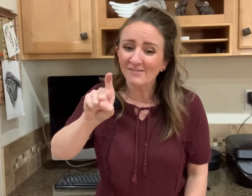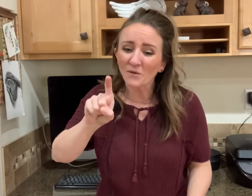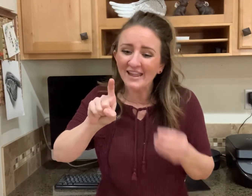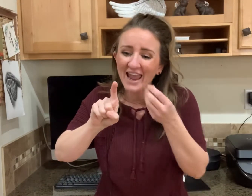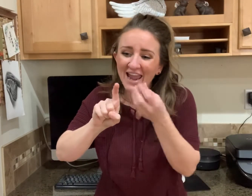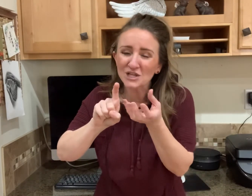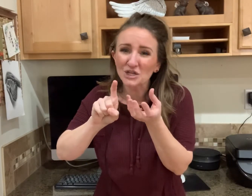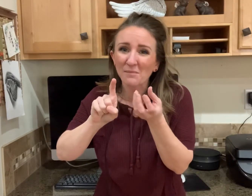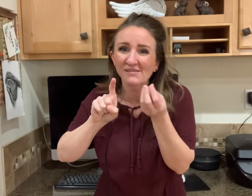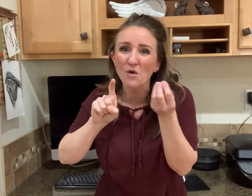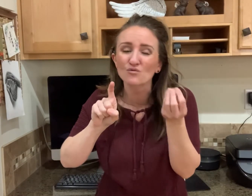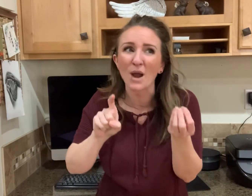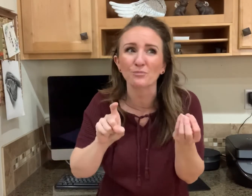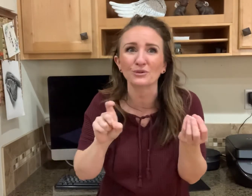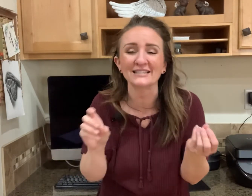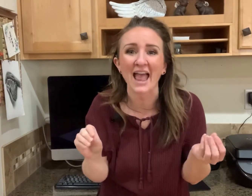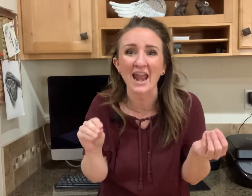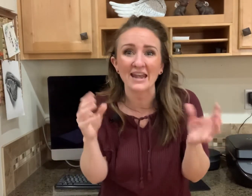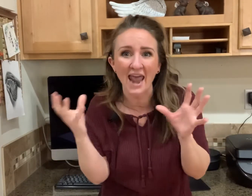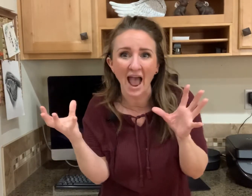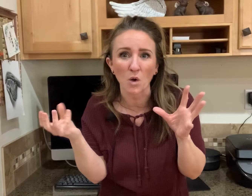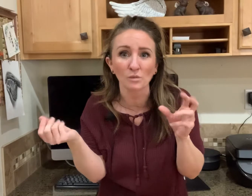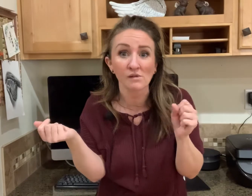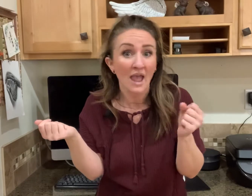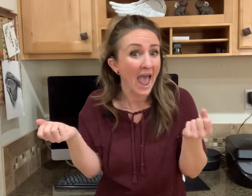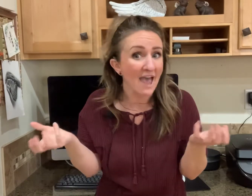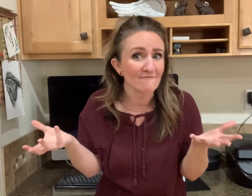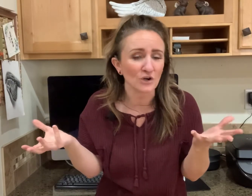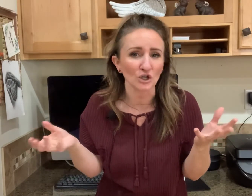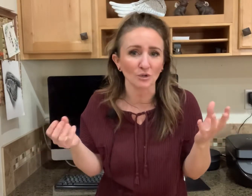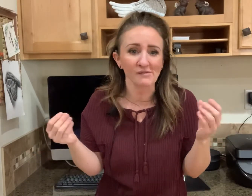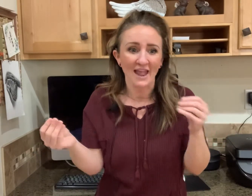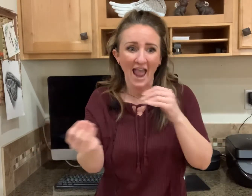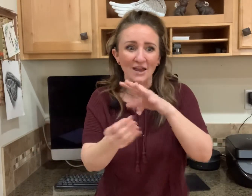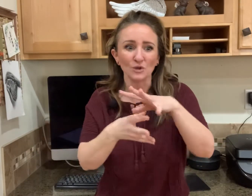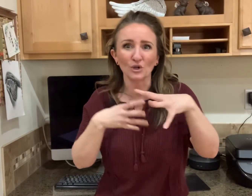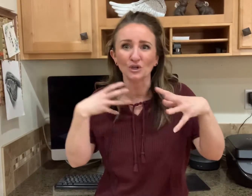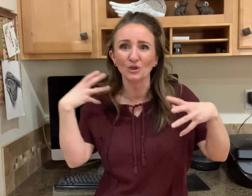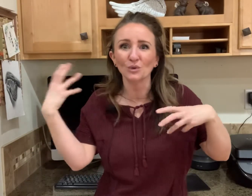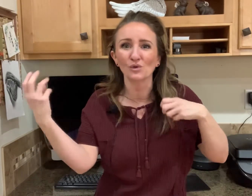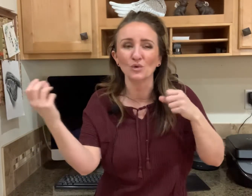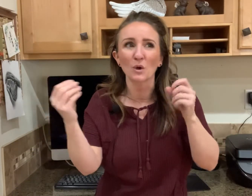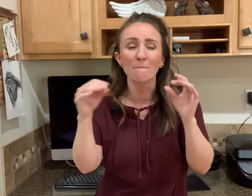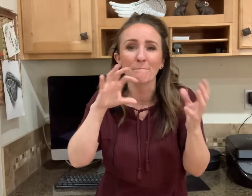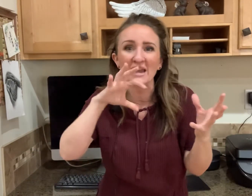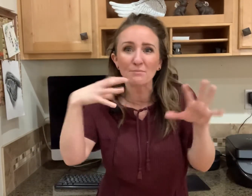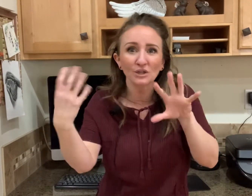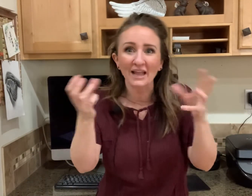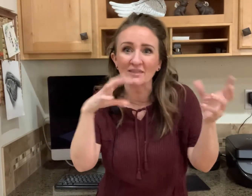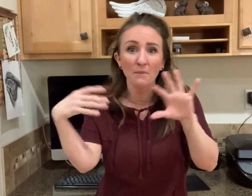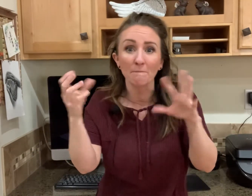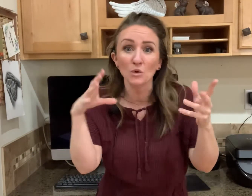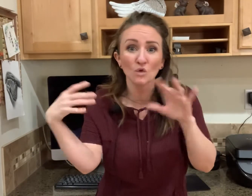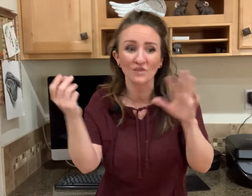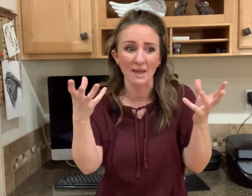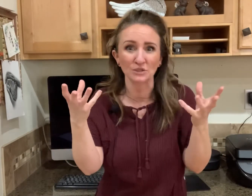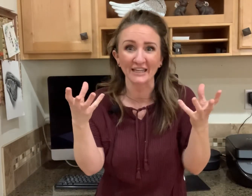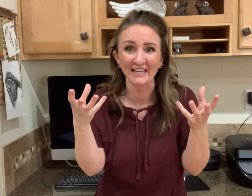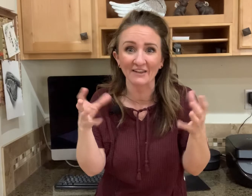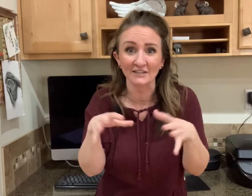it's hand shapes that represent nouns and verbs, and you can manipulate them and move them to give